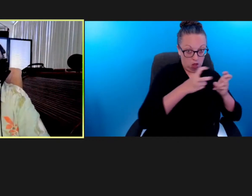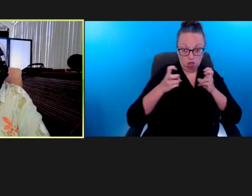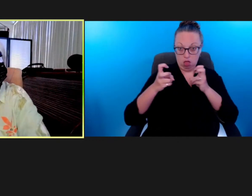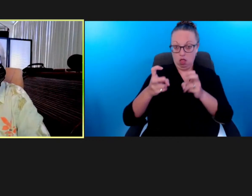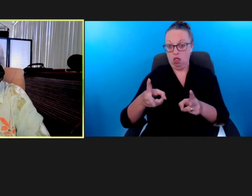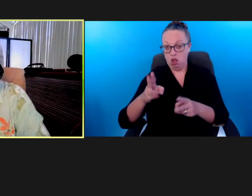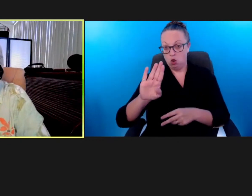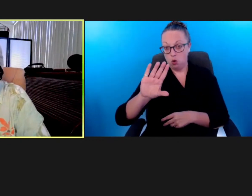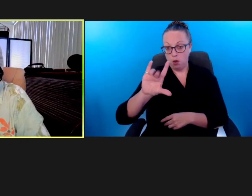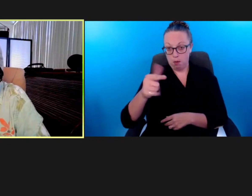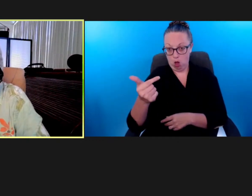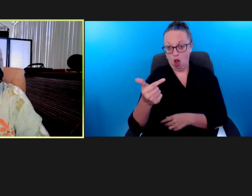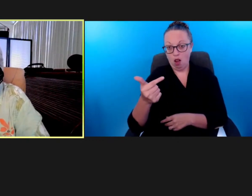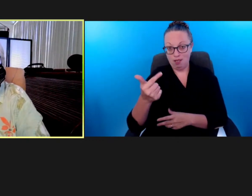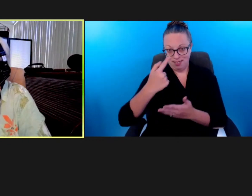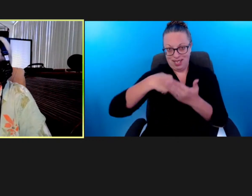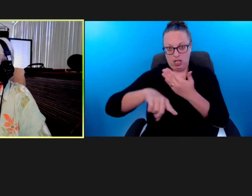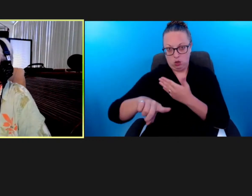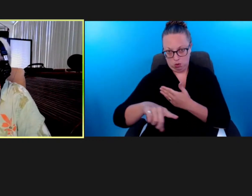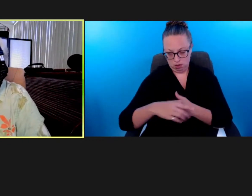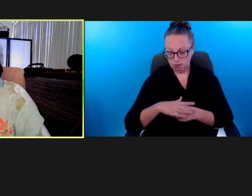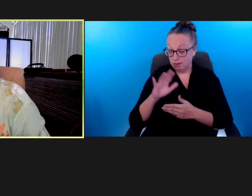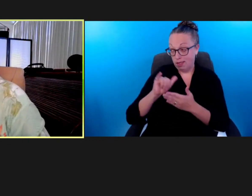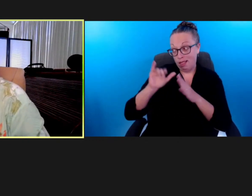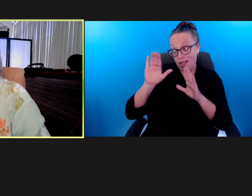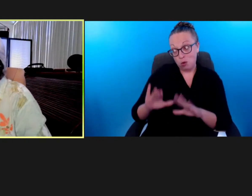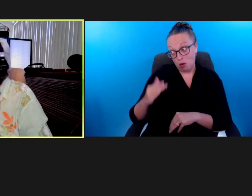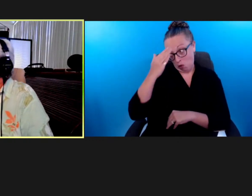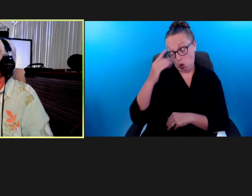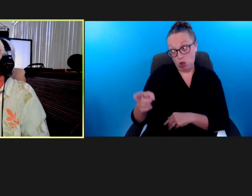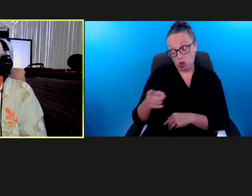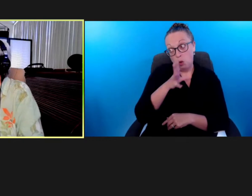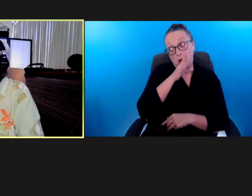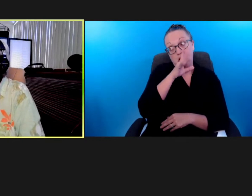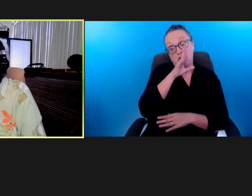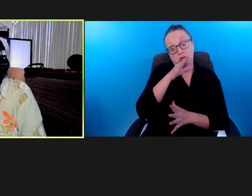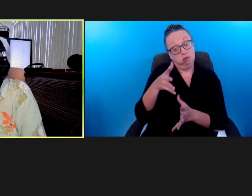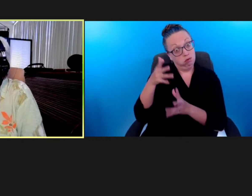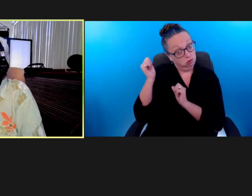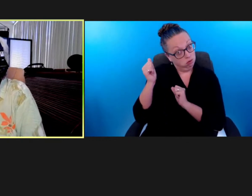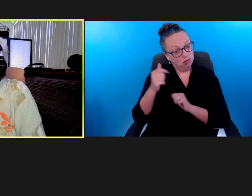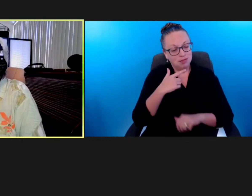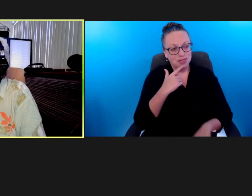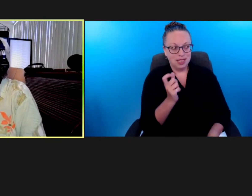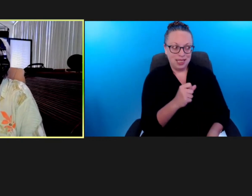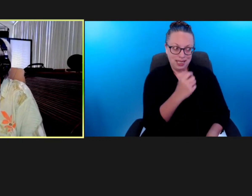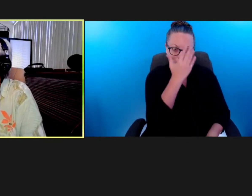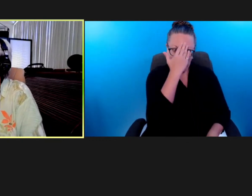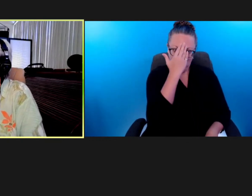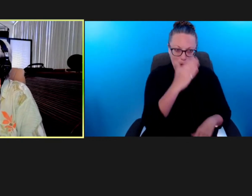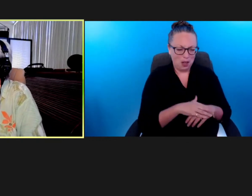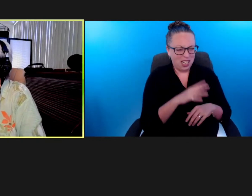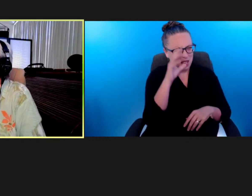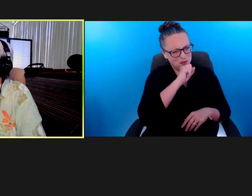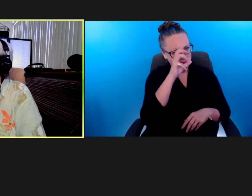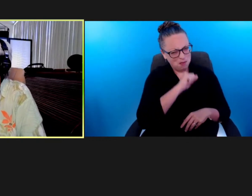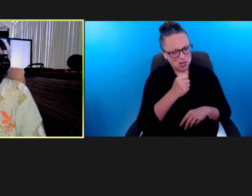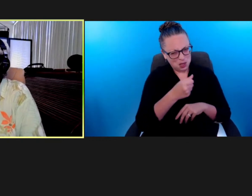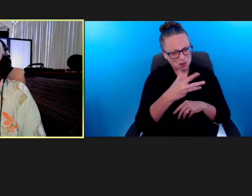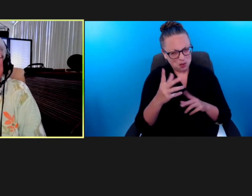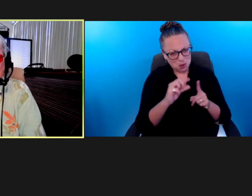next offering. Right. So that's great to know, because you were really racing along there. I was, and I know I missed some words, but oh